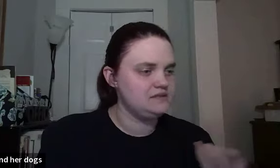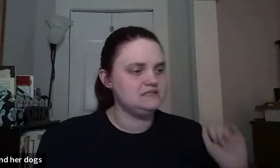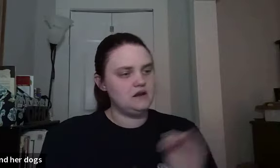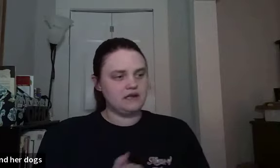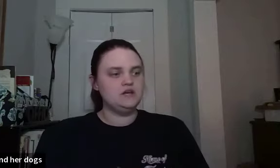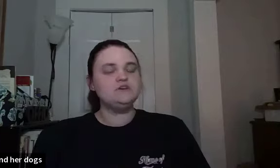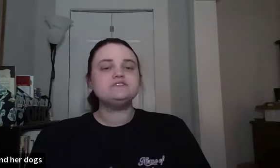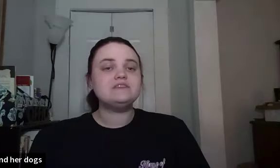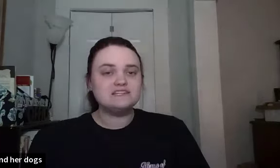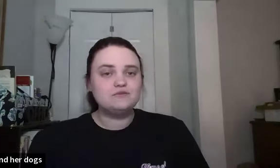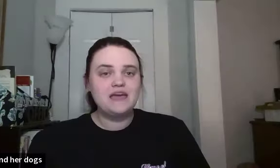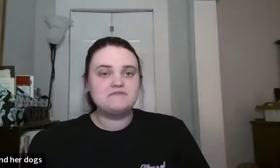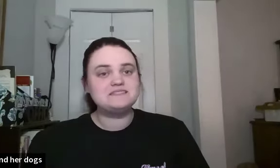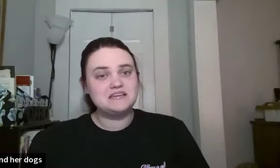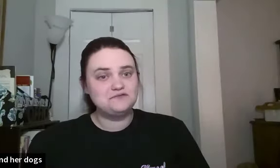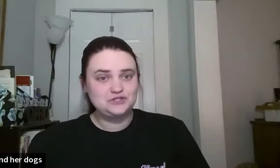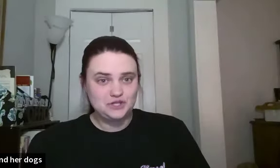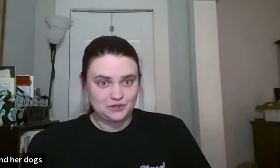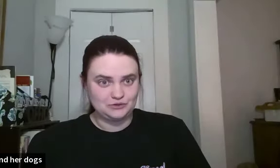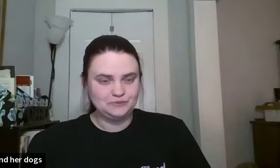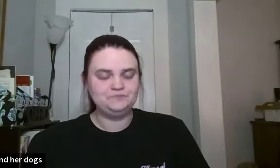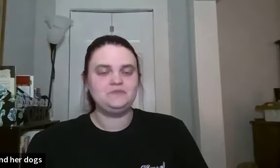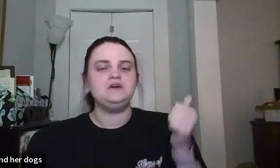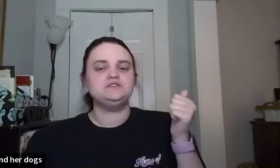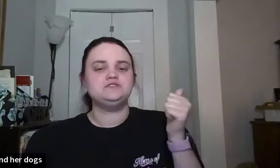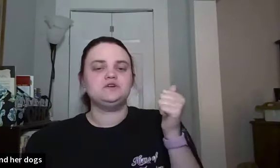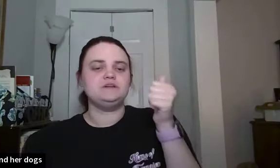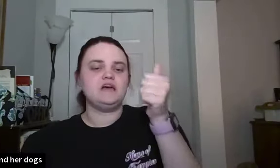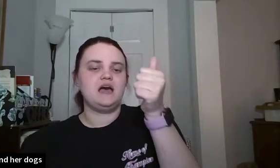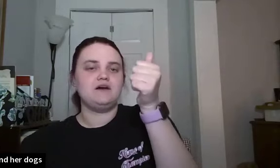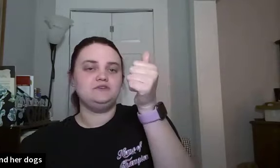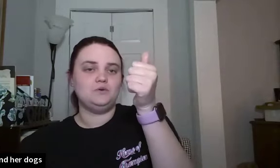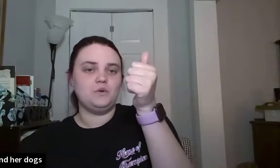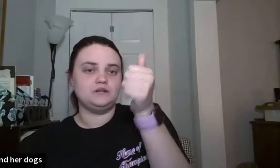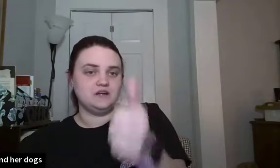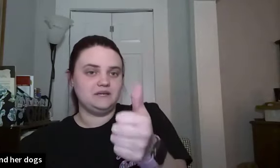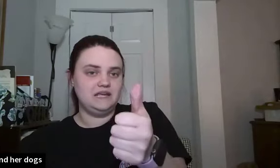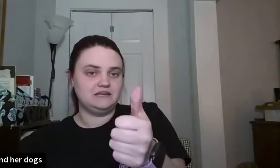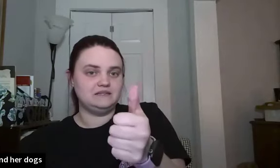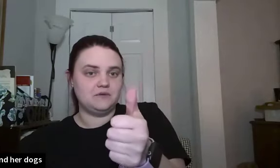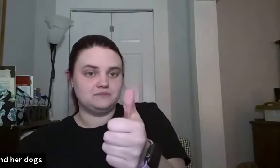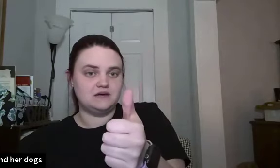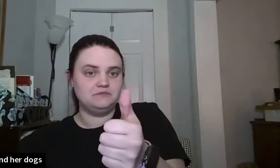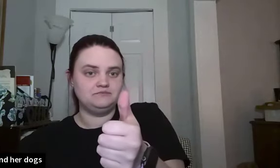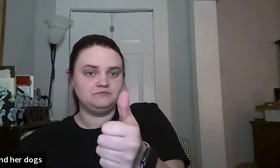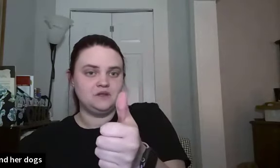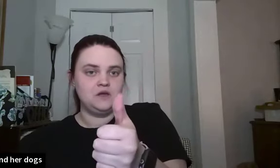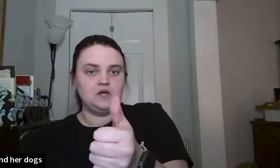Let's see. All right. So the next one we have is the sign for turtle. So you're going to have your dominant hand and a thumbs up.